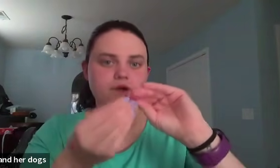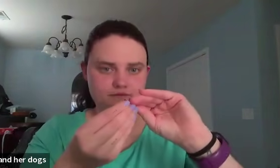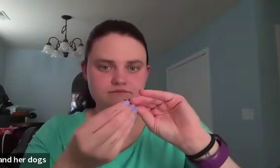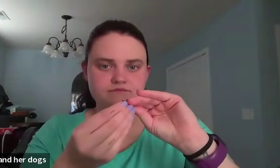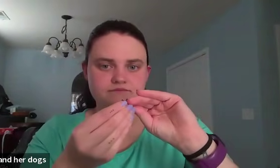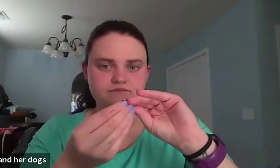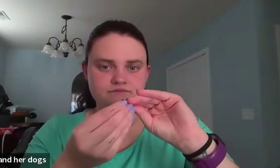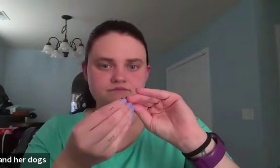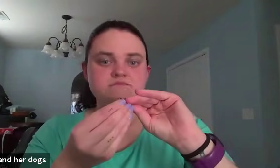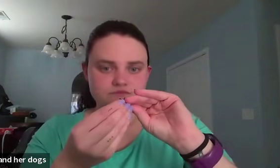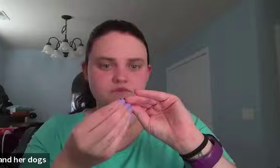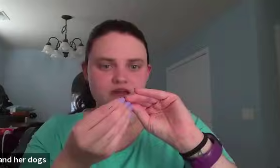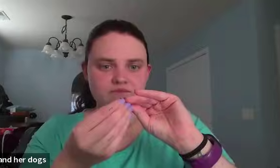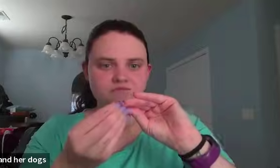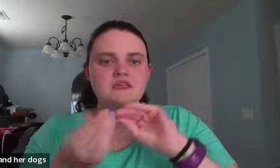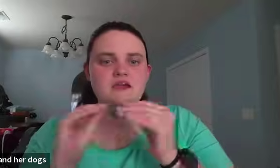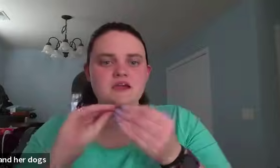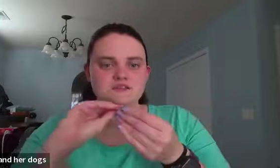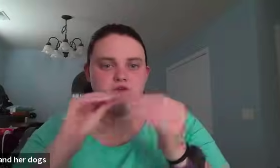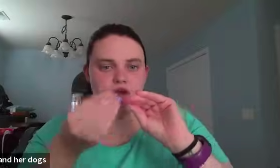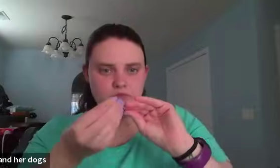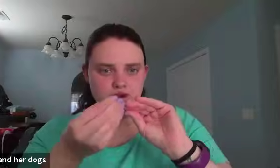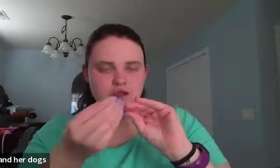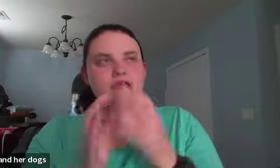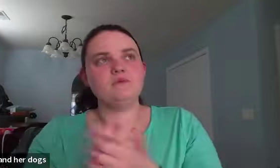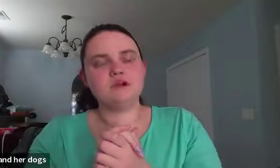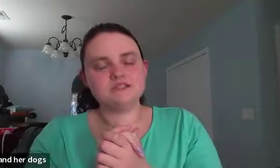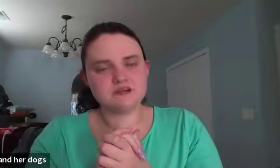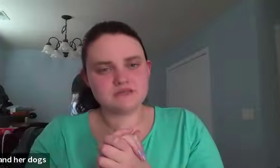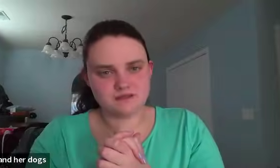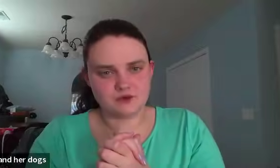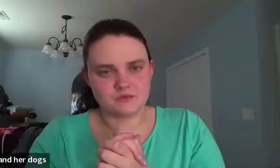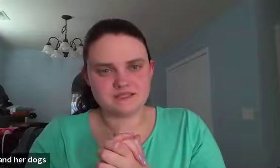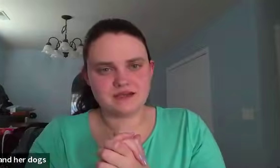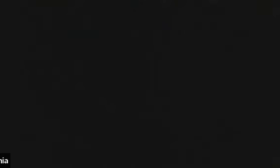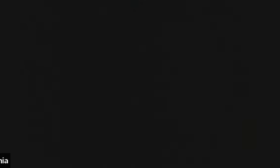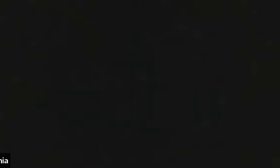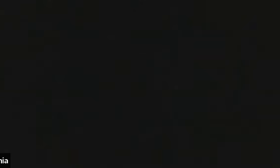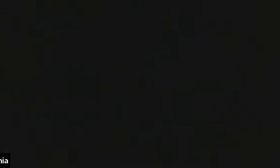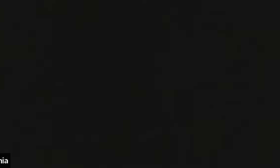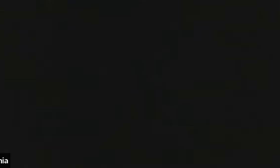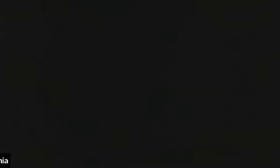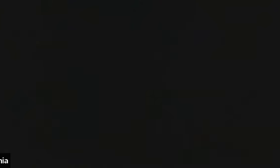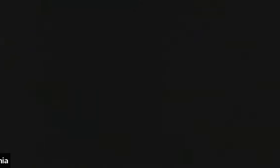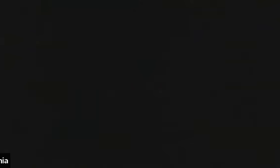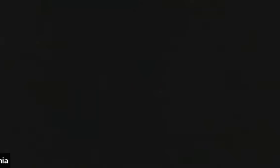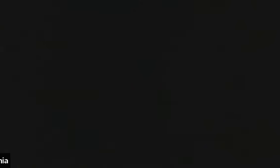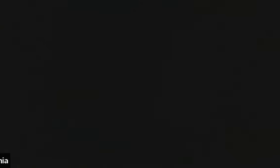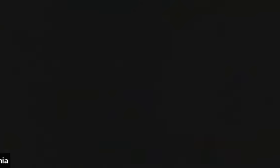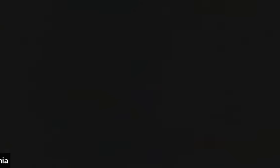number. Okay. So number, and we're going to start with zero because I tend to forget zero sometimes. So we're going to